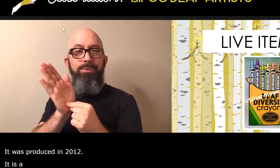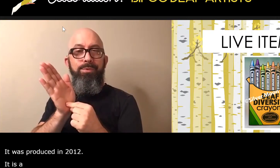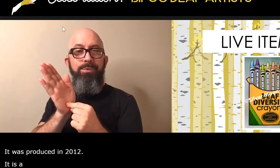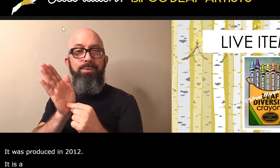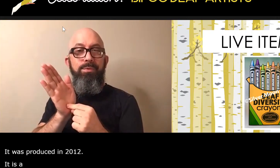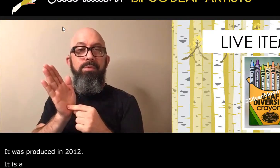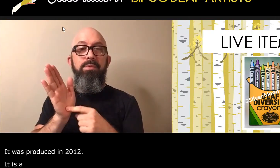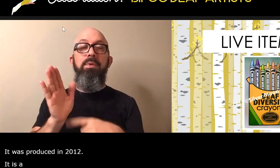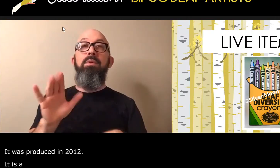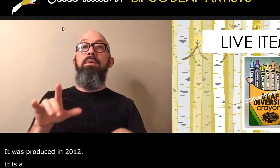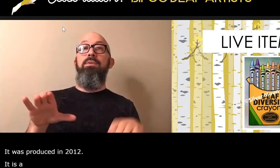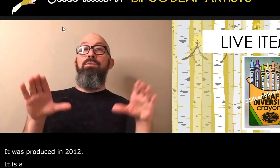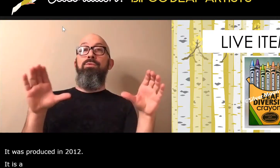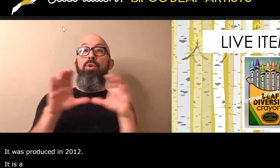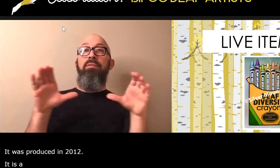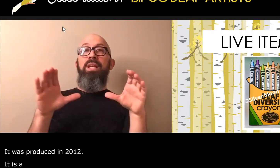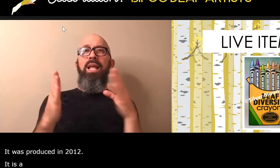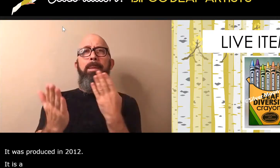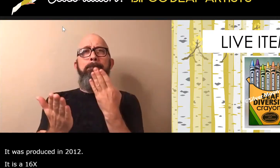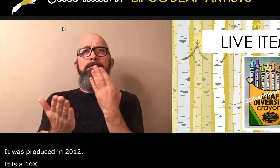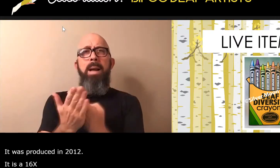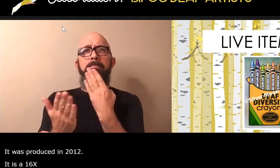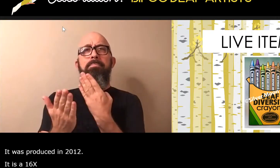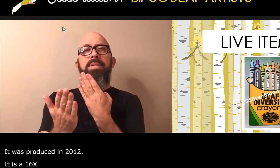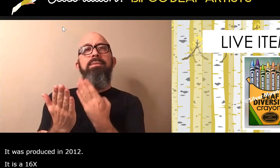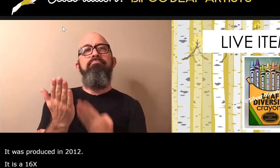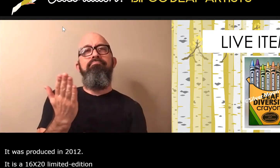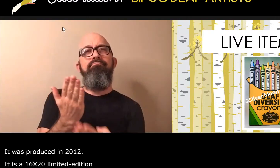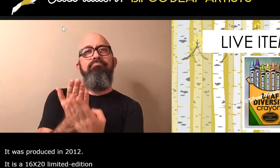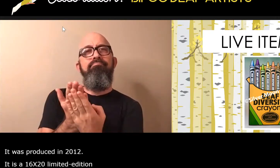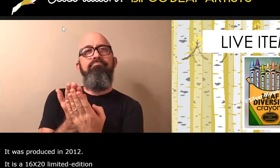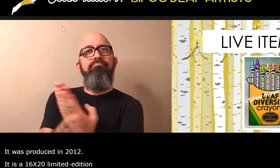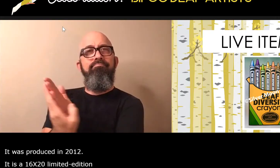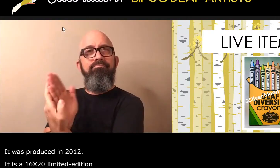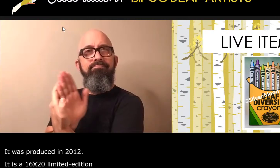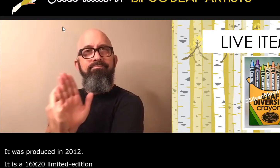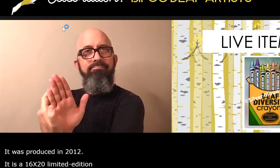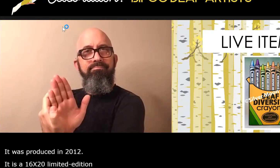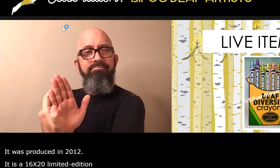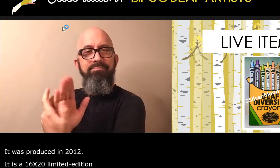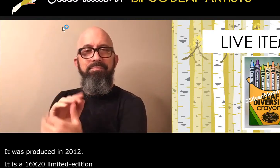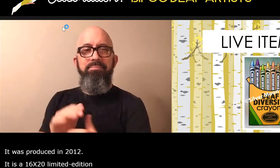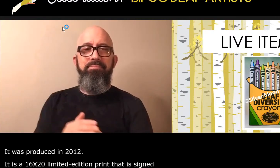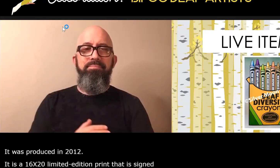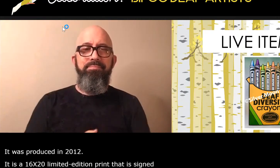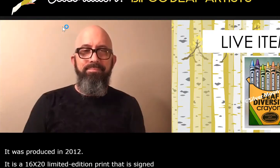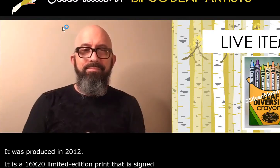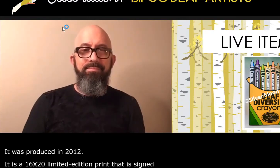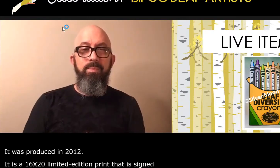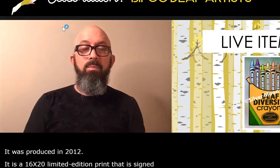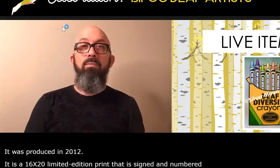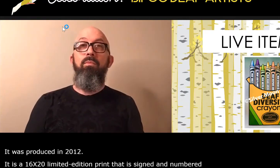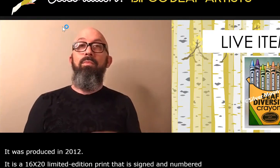by 20 limited edition print that is signed and numbered.